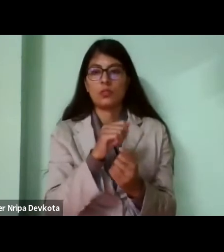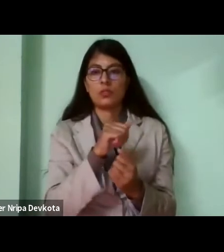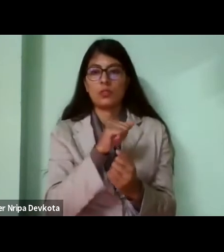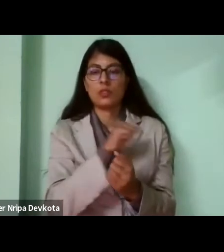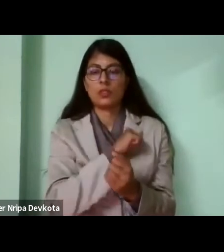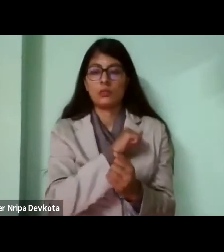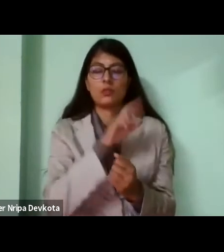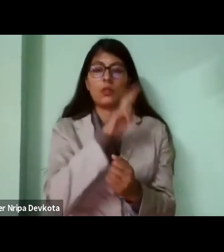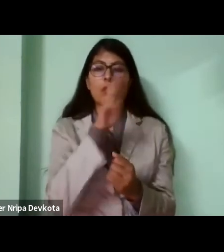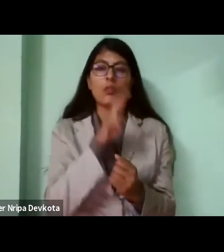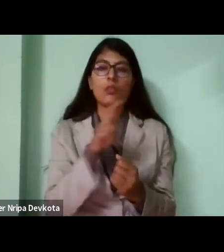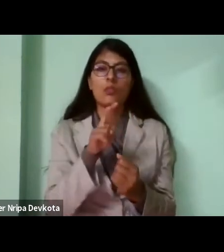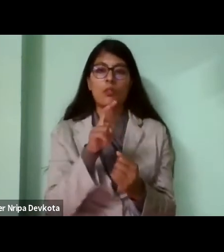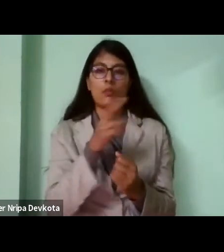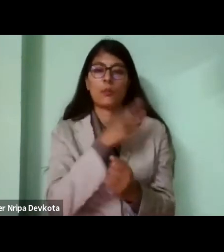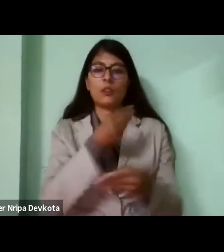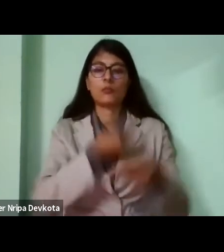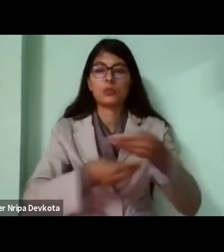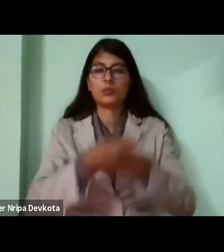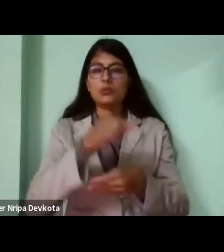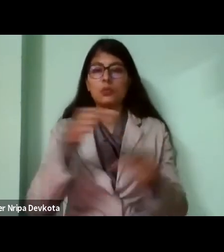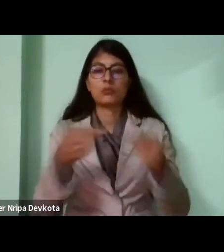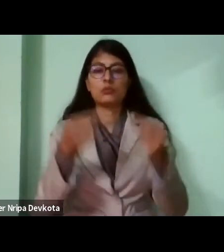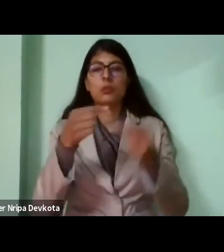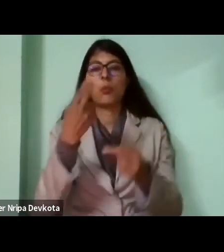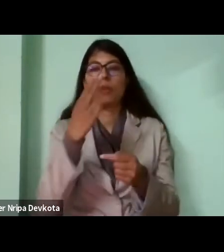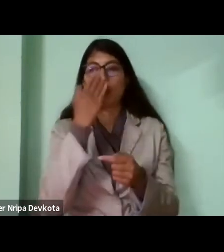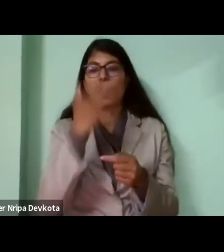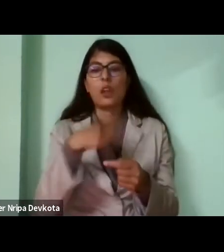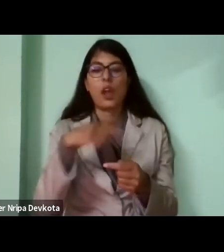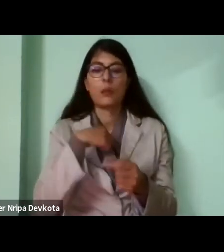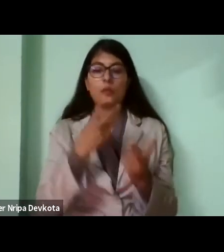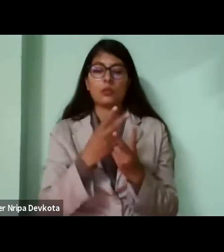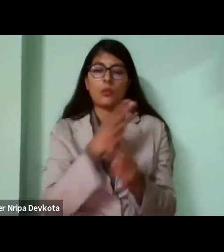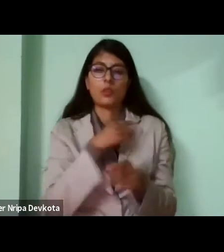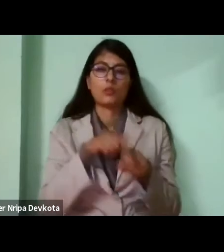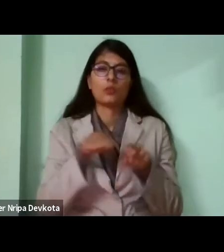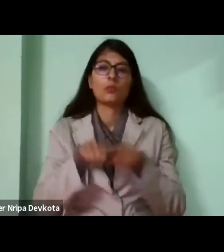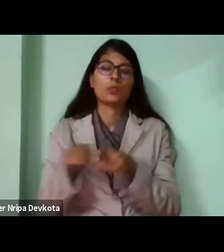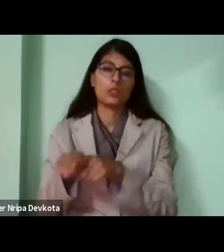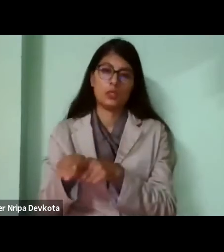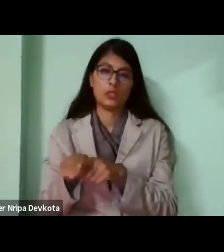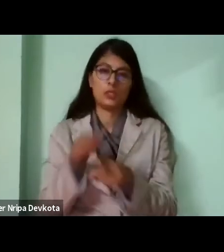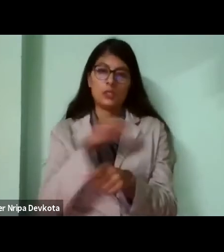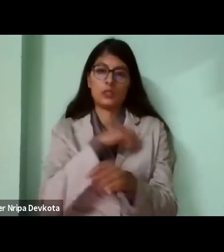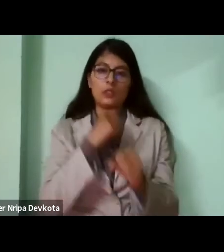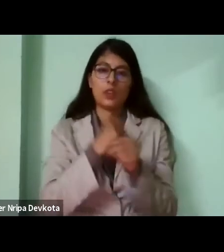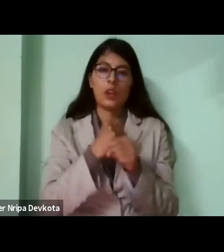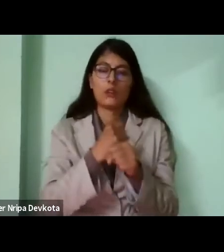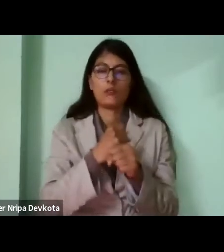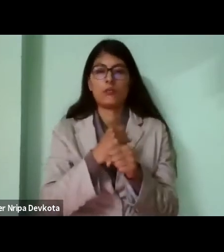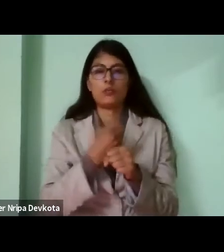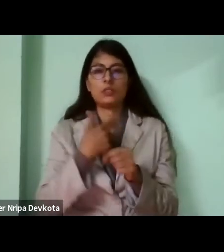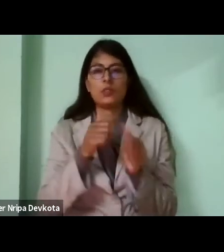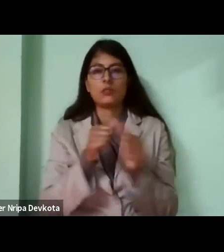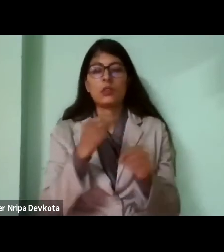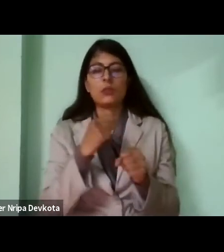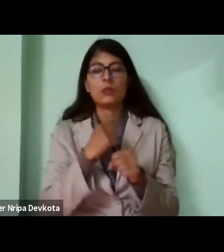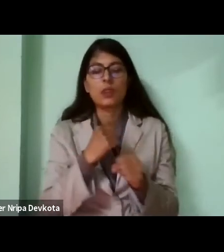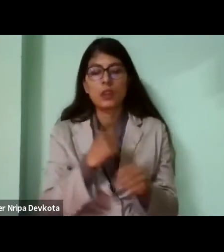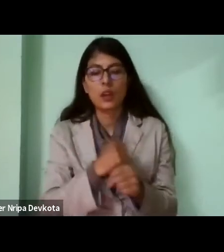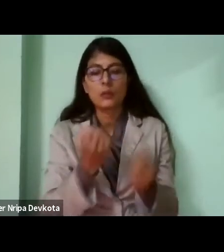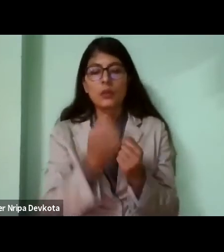trafficking. We've seen, I think in the Kenyan report, one of the things that really came out clearly